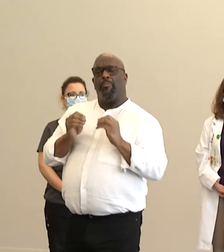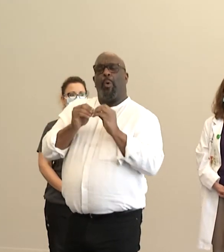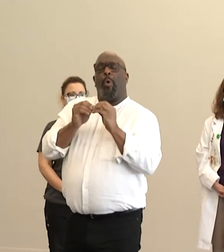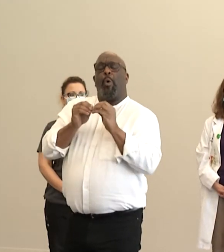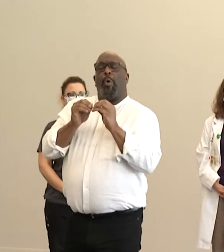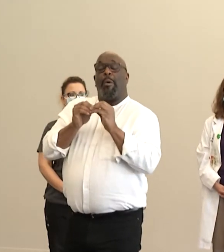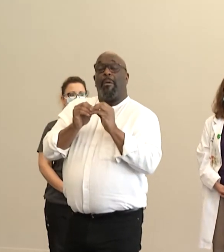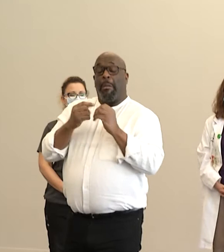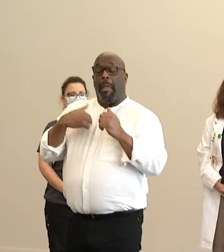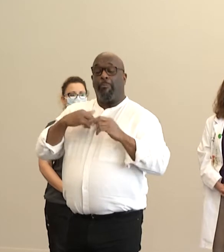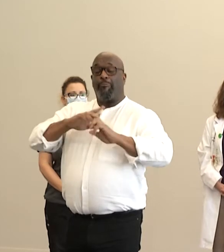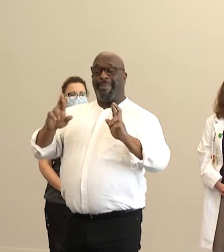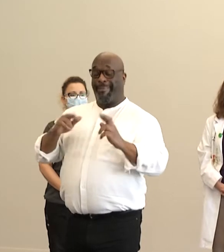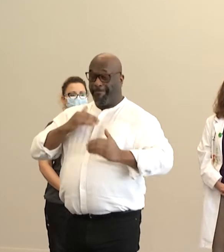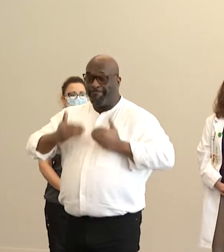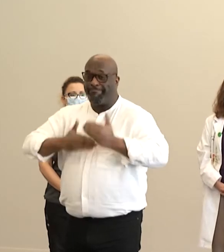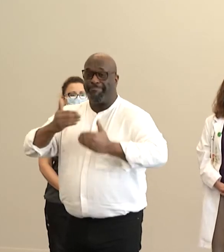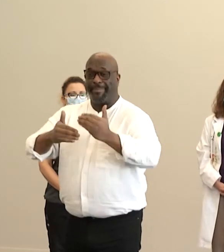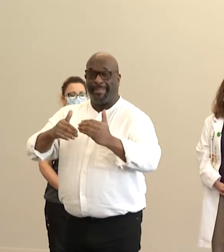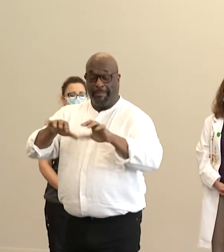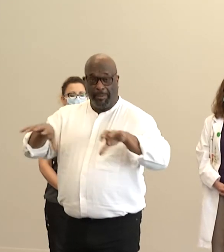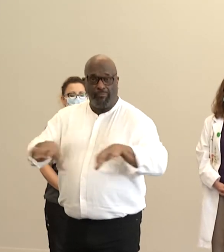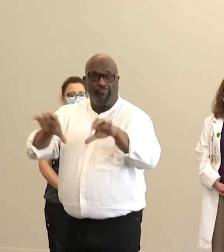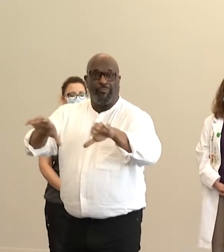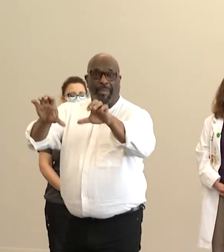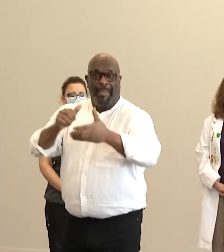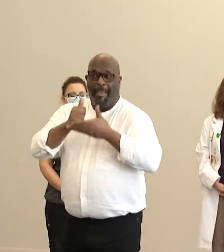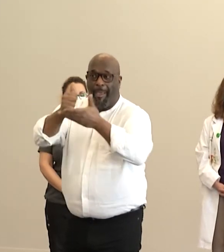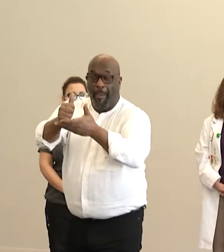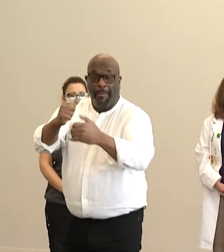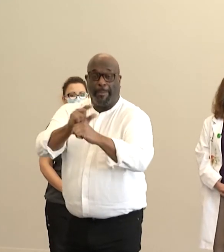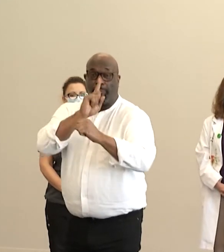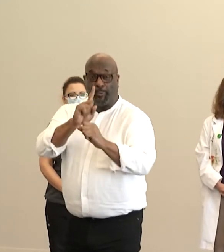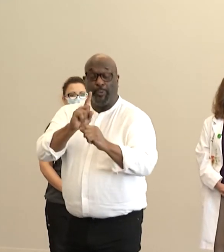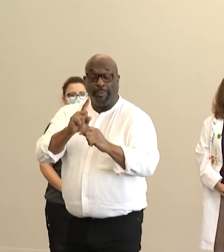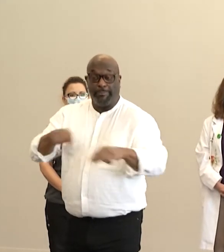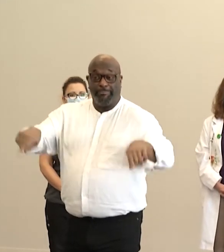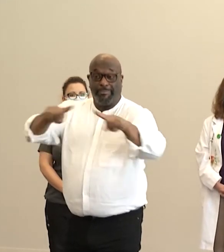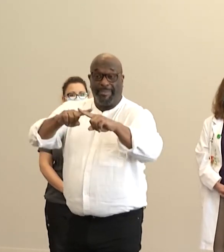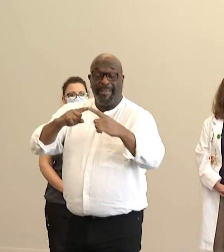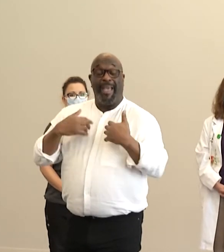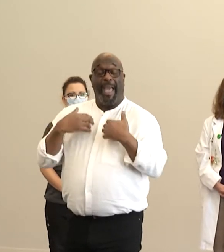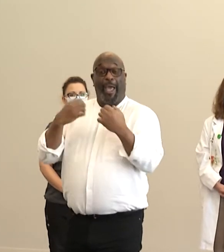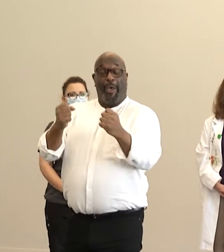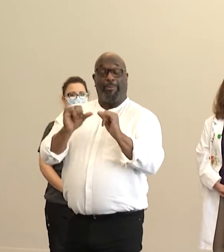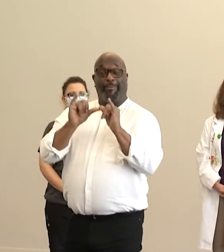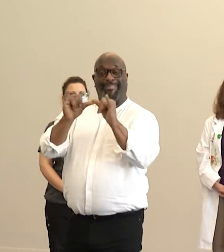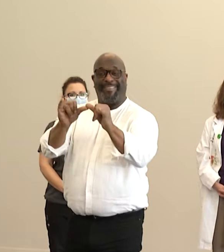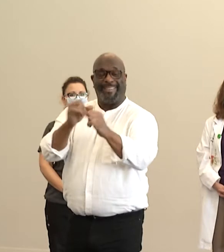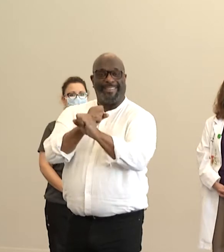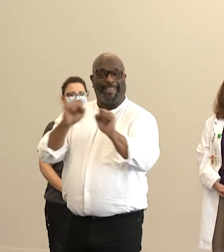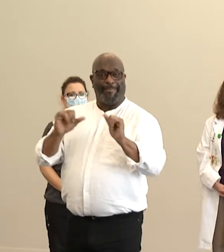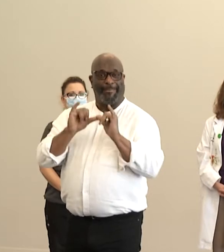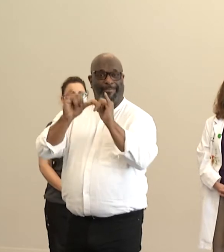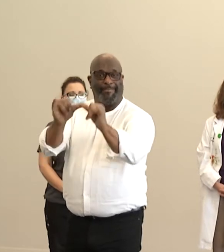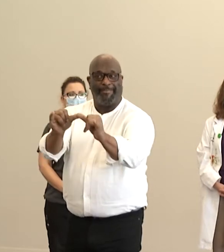up and ensure the health and safety of every patient who comes through our